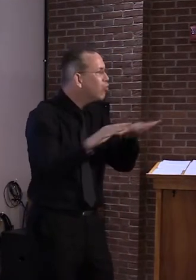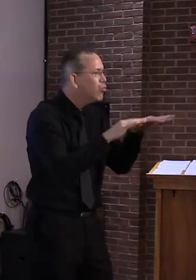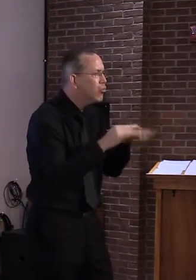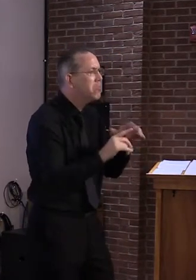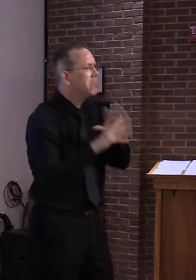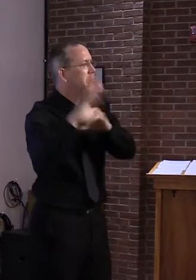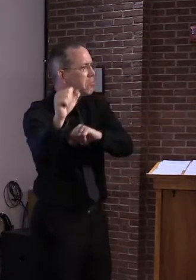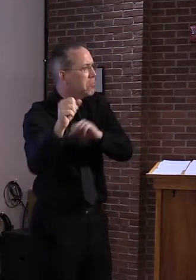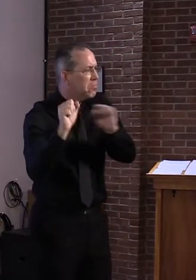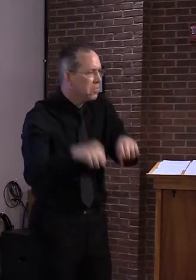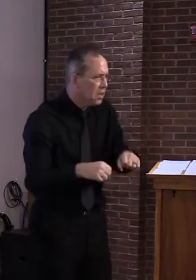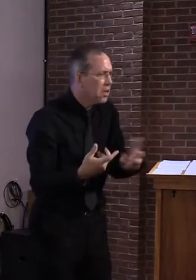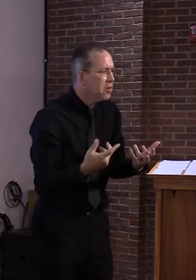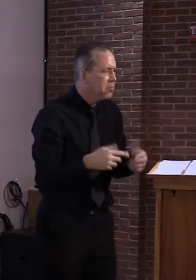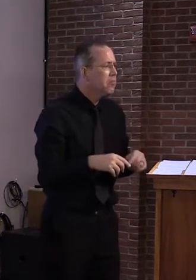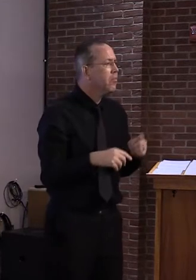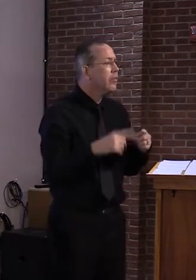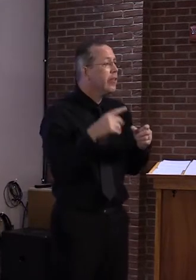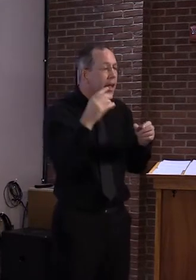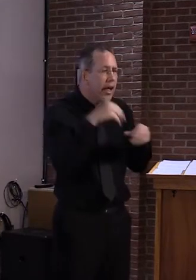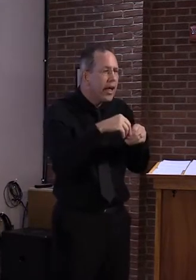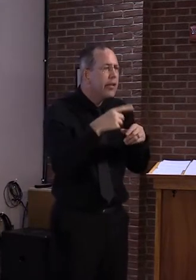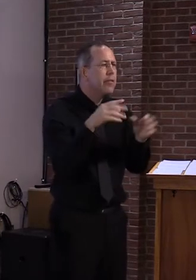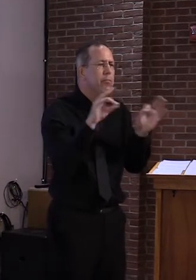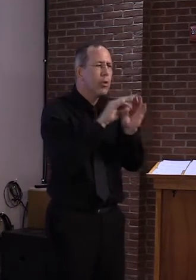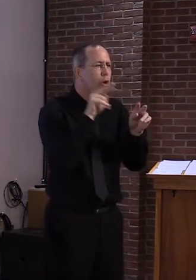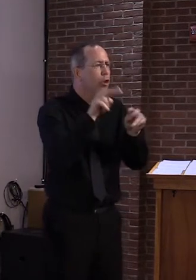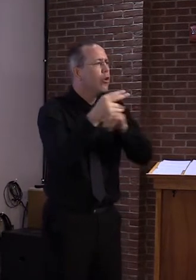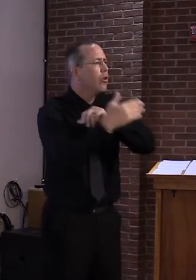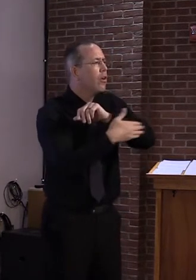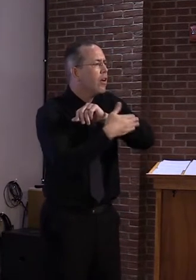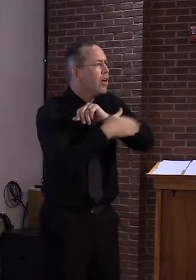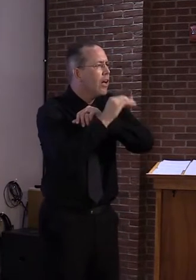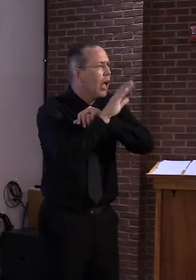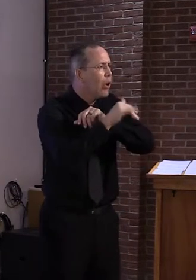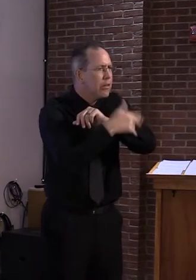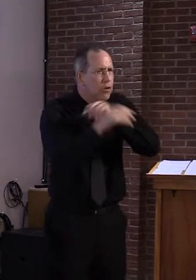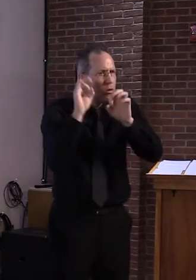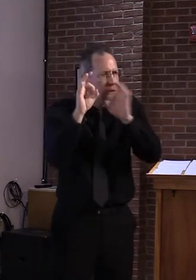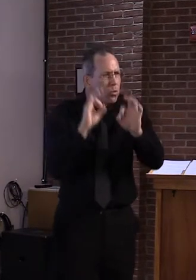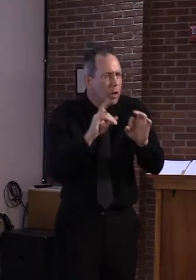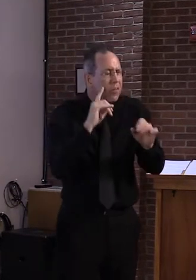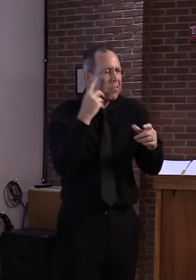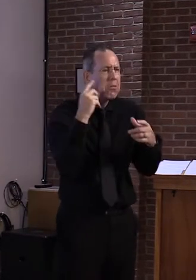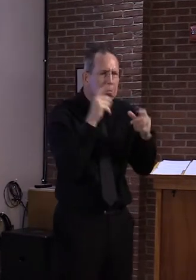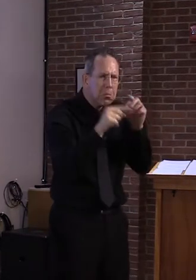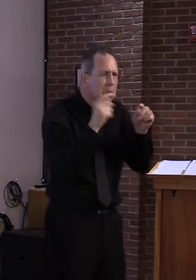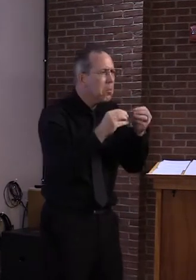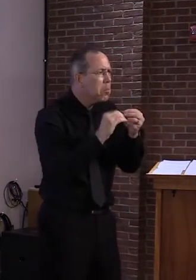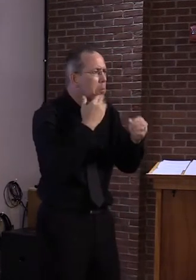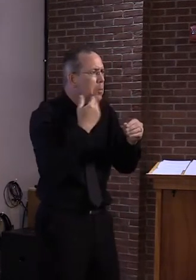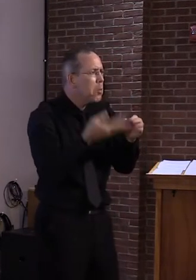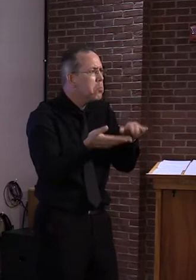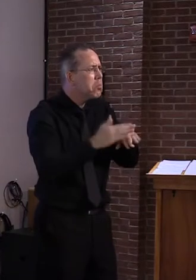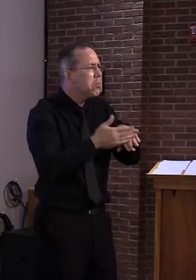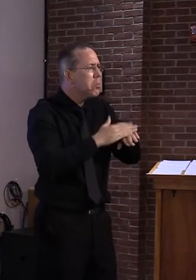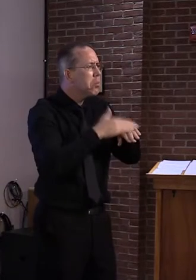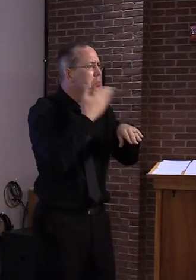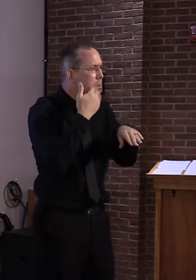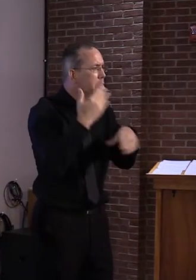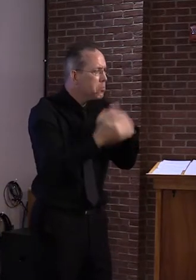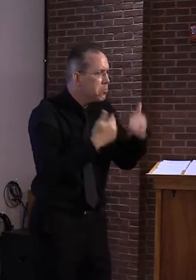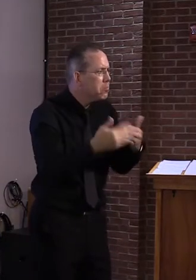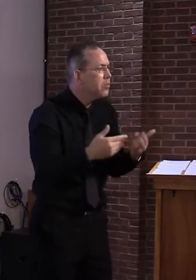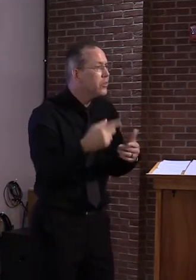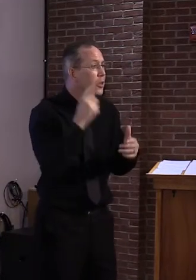the forecast is only improving in this area. We saw improvement across the Northeast this week. We only have